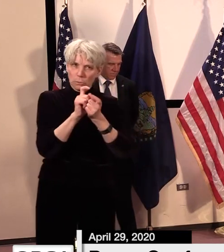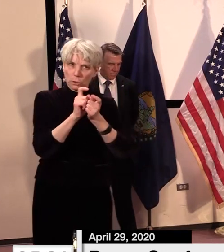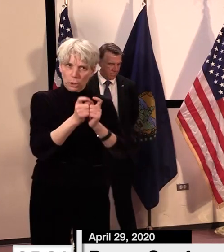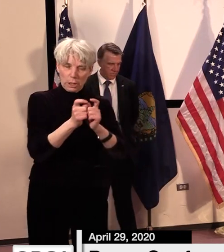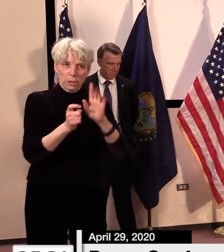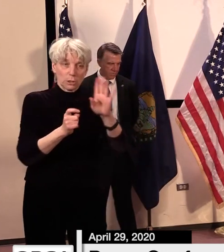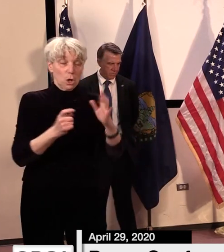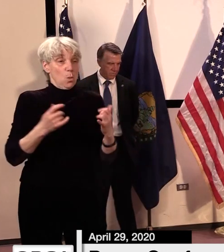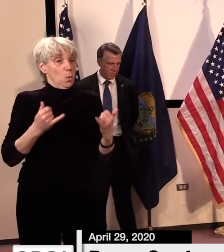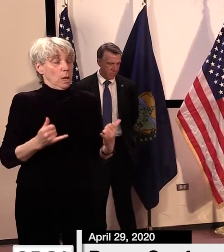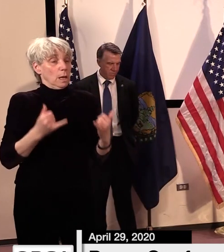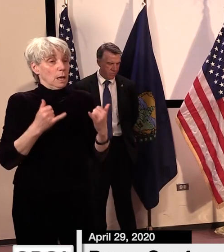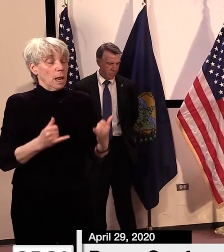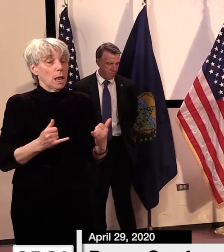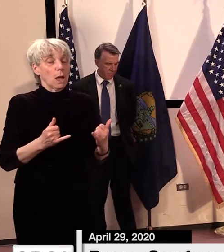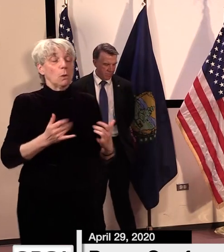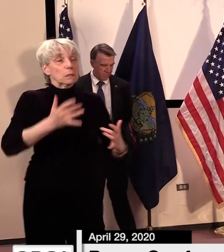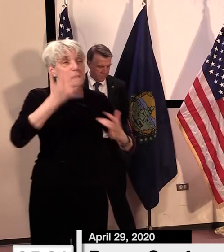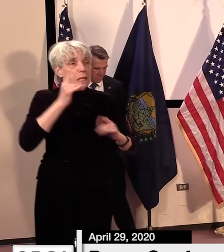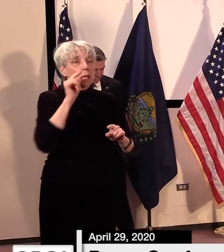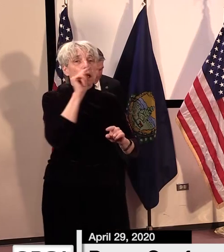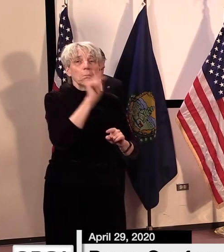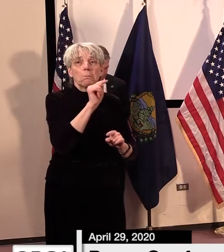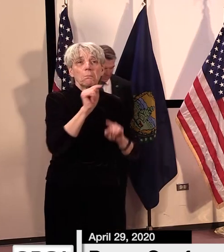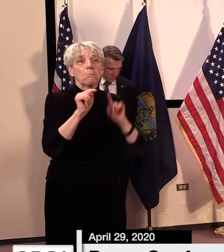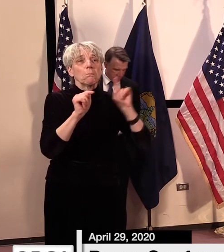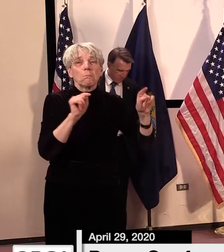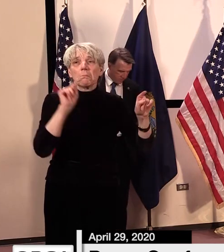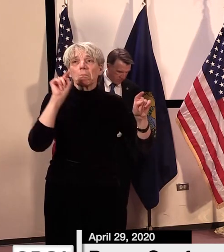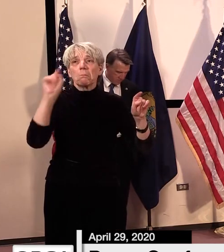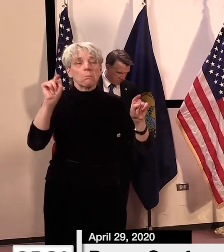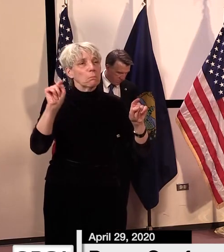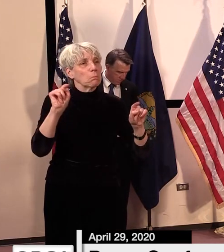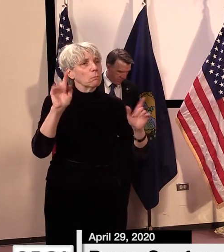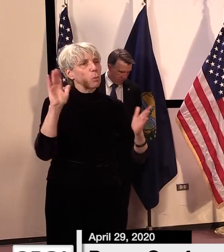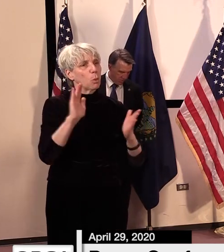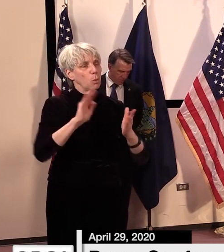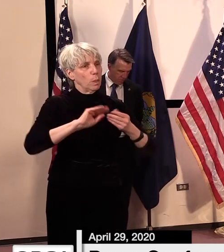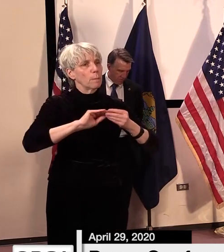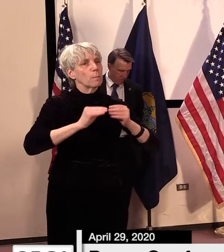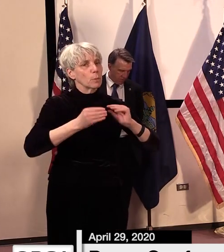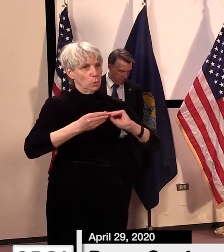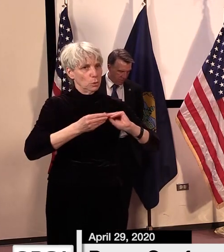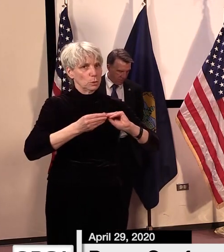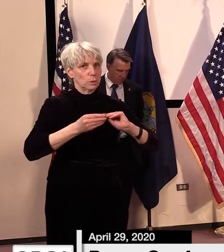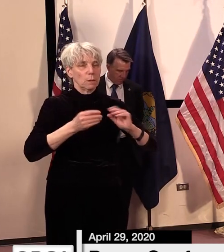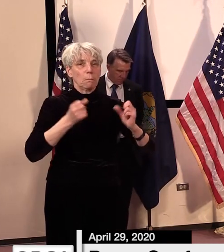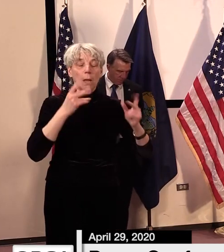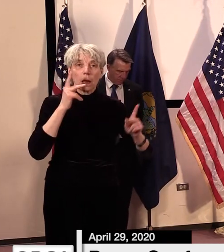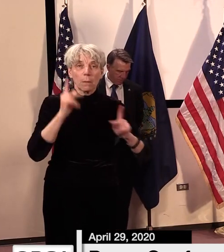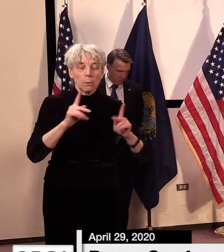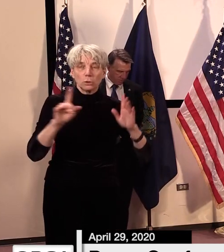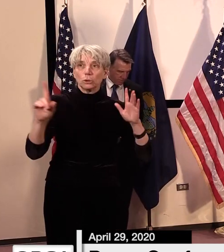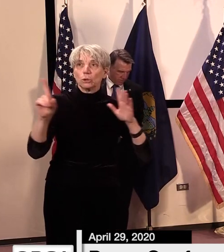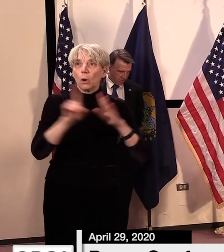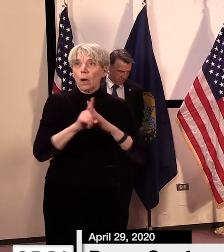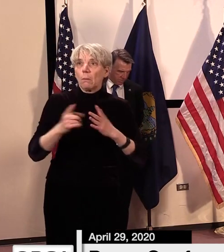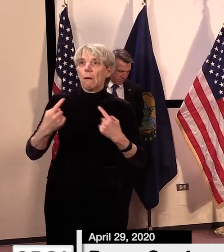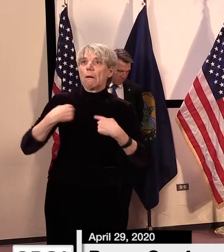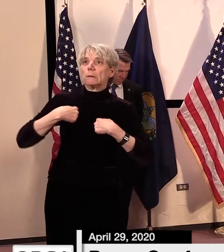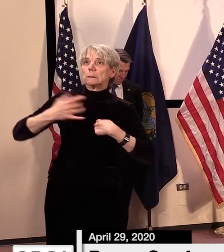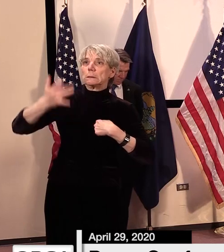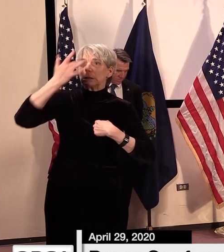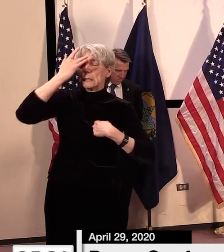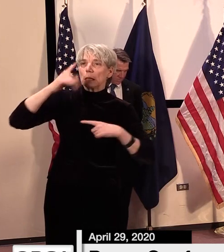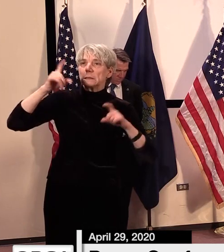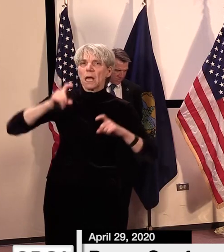low viral activity in the population, because we're not having a lot of symptomatic people present for tests or have positive